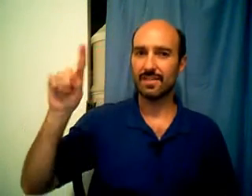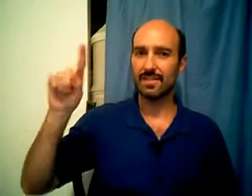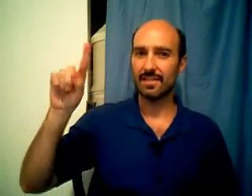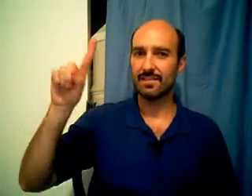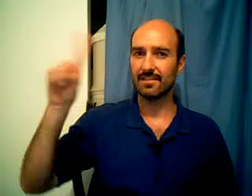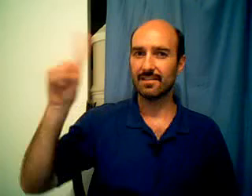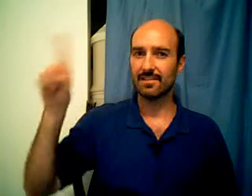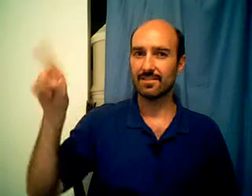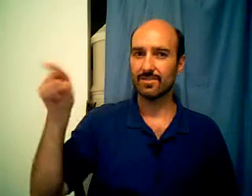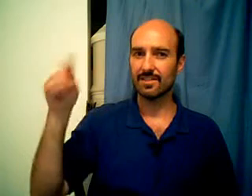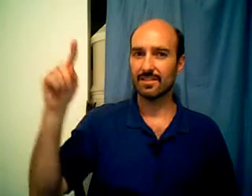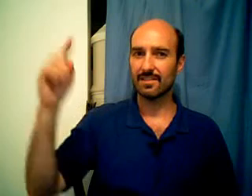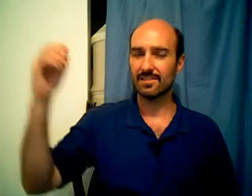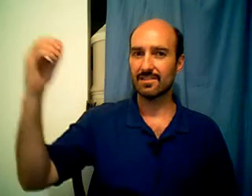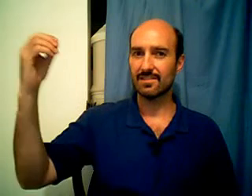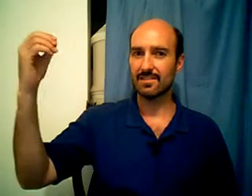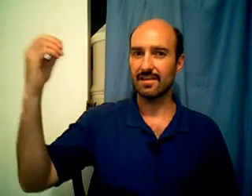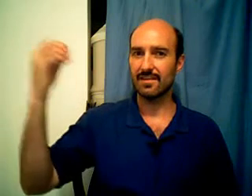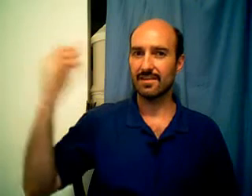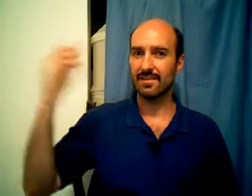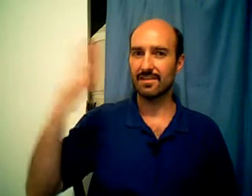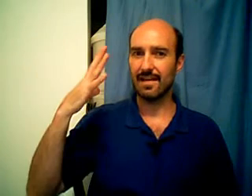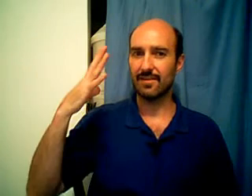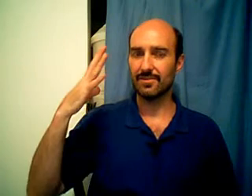again. So it's like this, and then down.